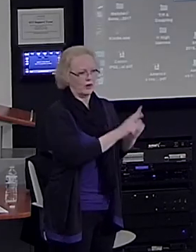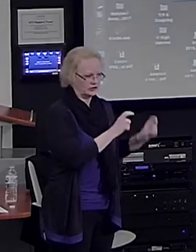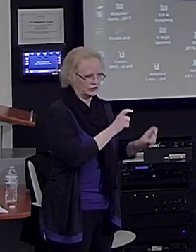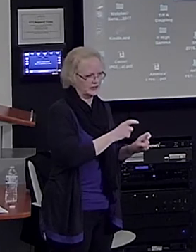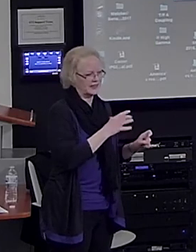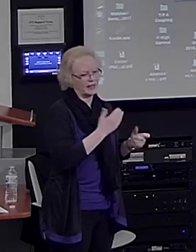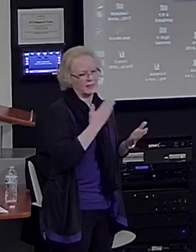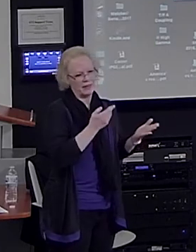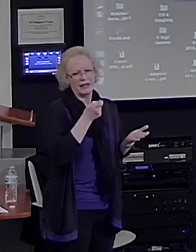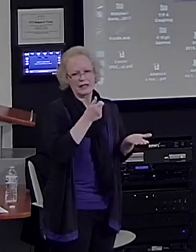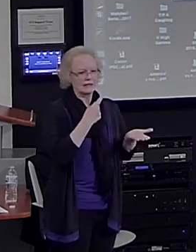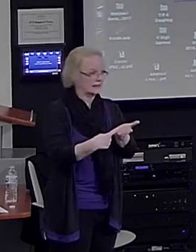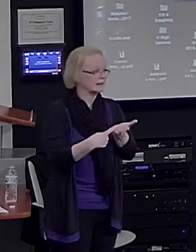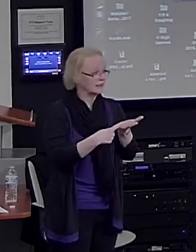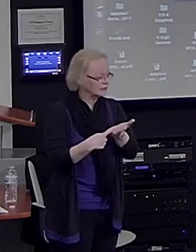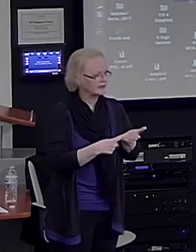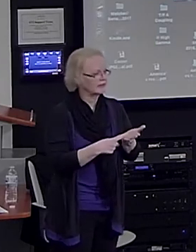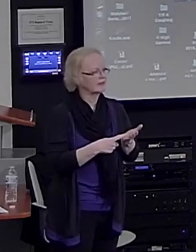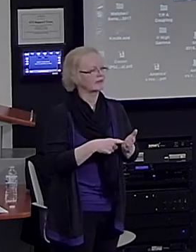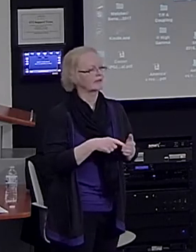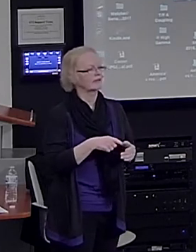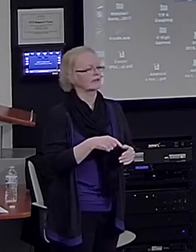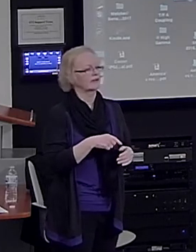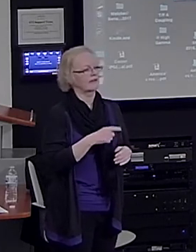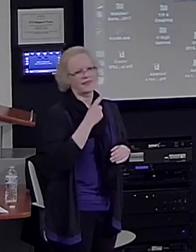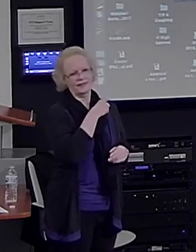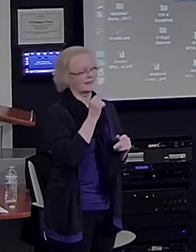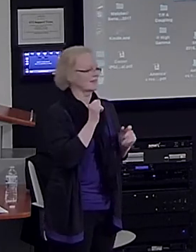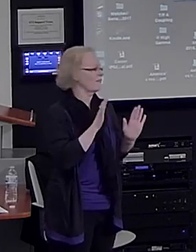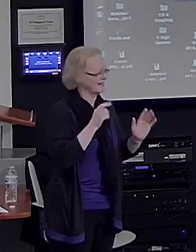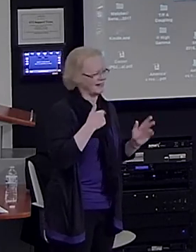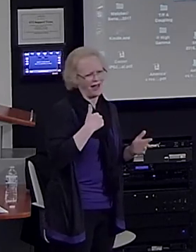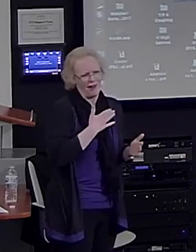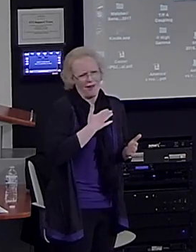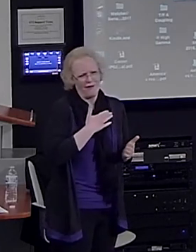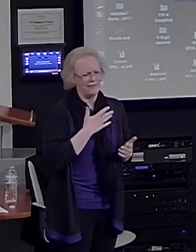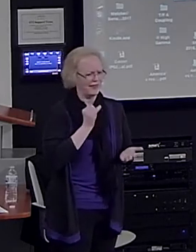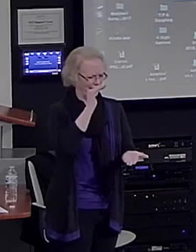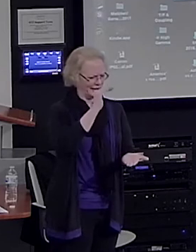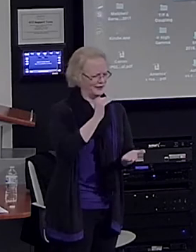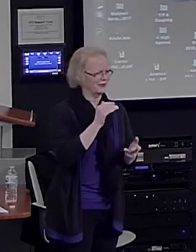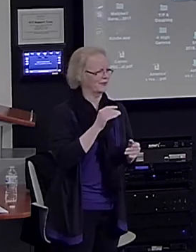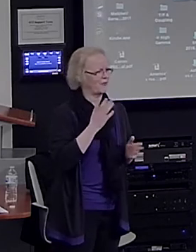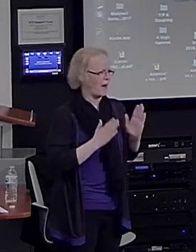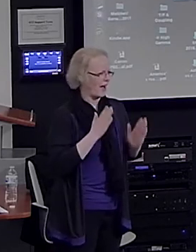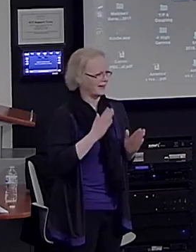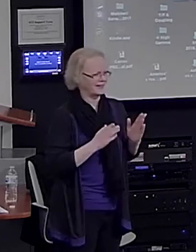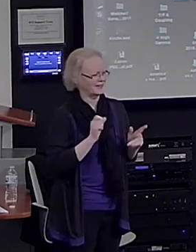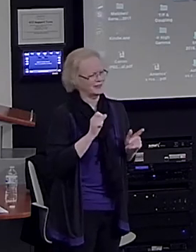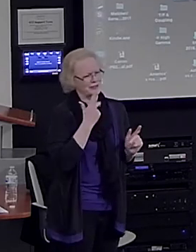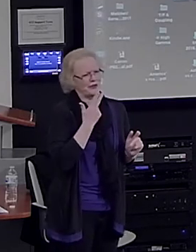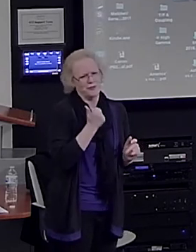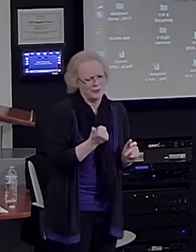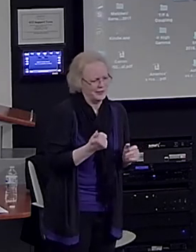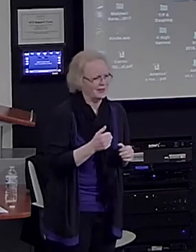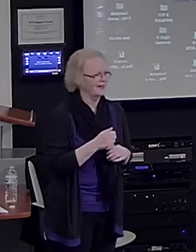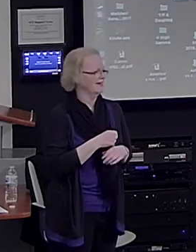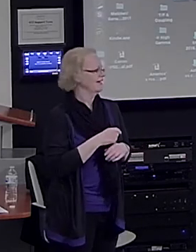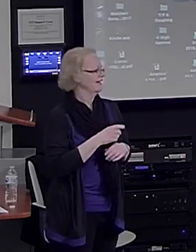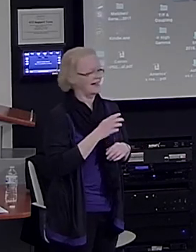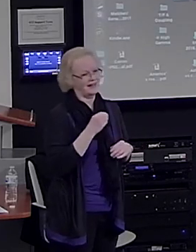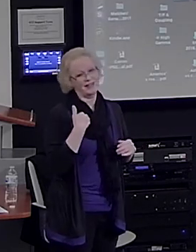maybe a little bit of discussion um this is amazing i love the little robot you're making just adorable and